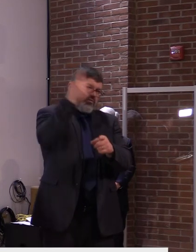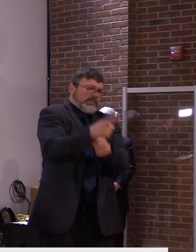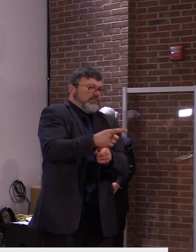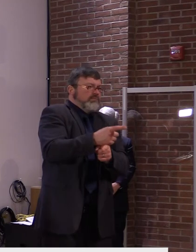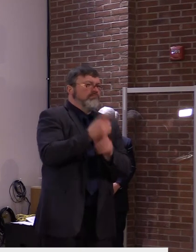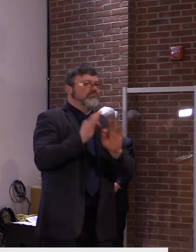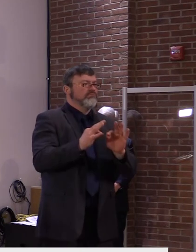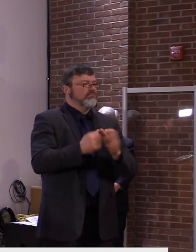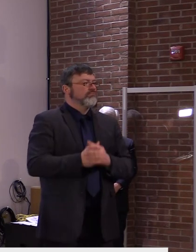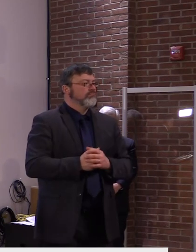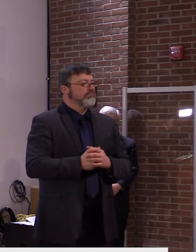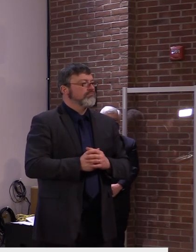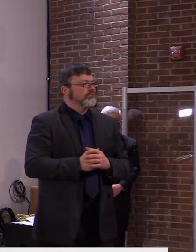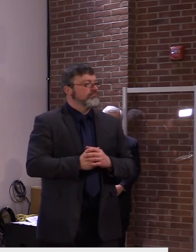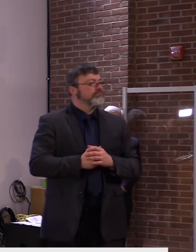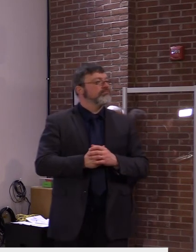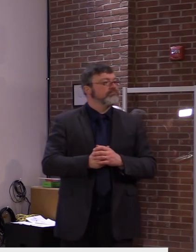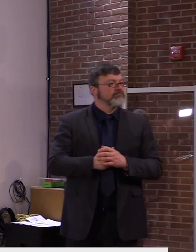Thank you.